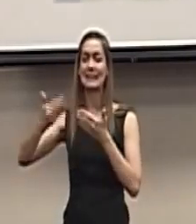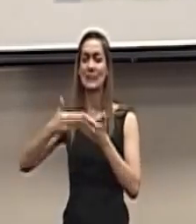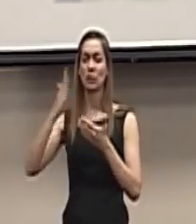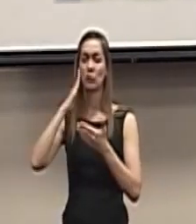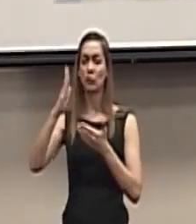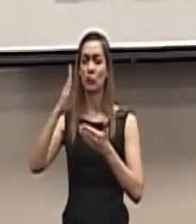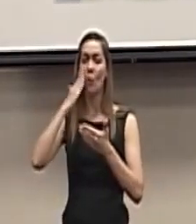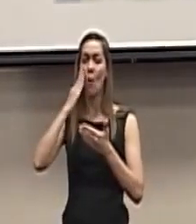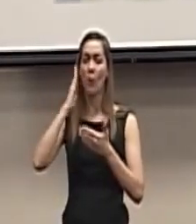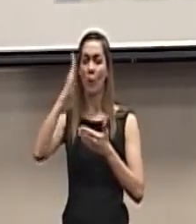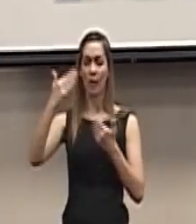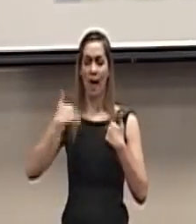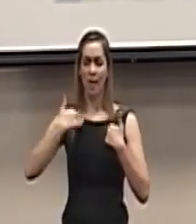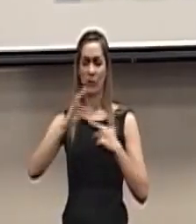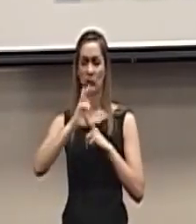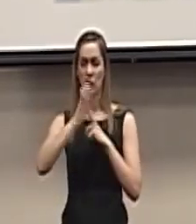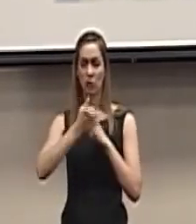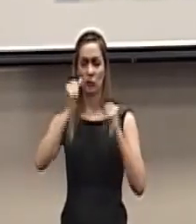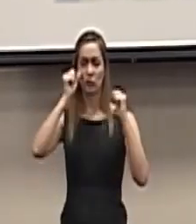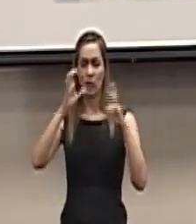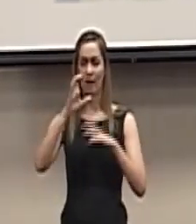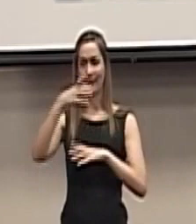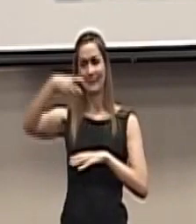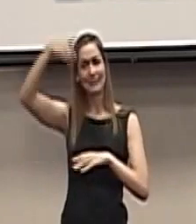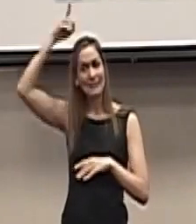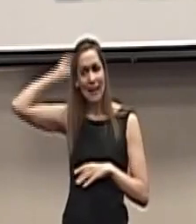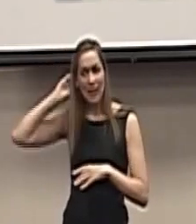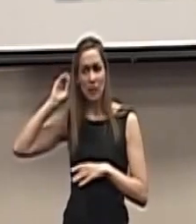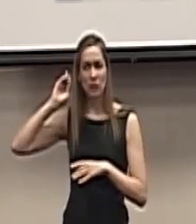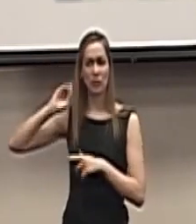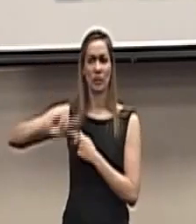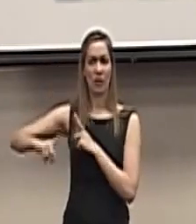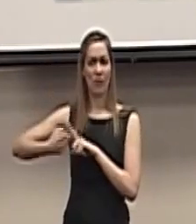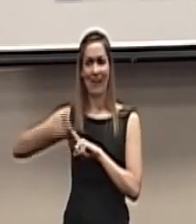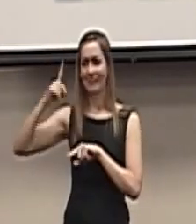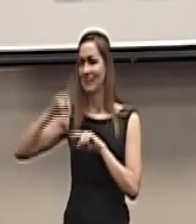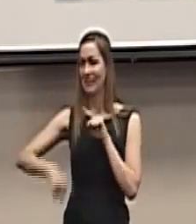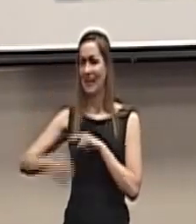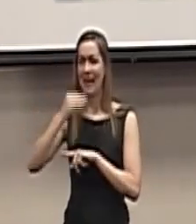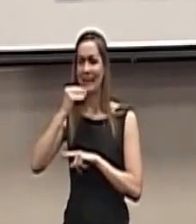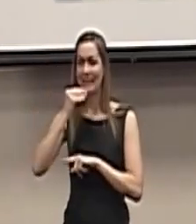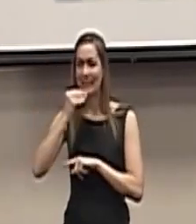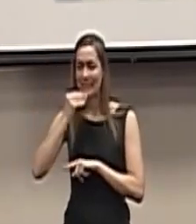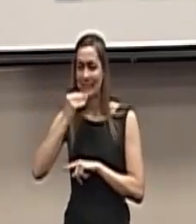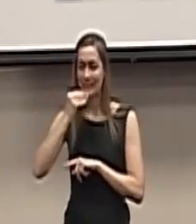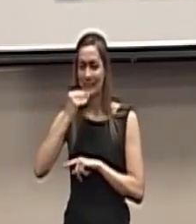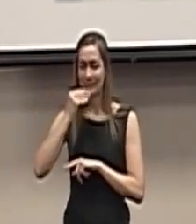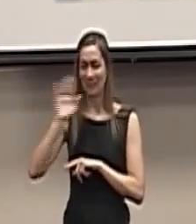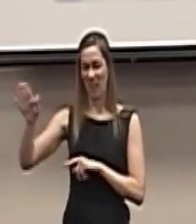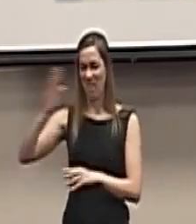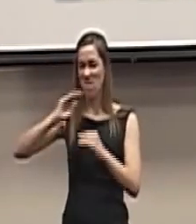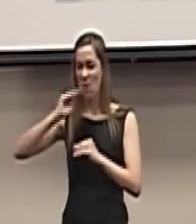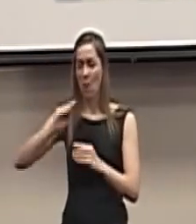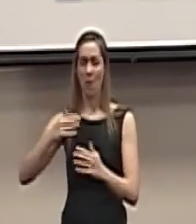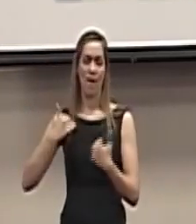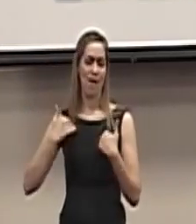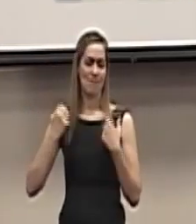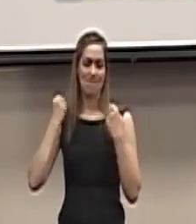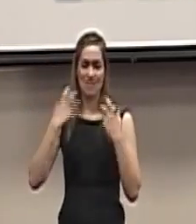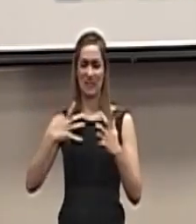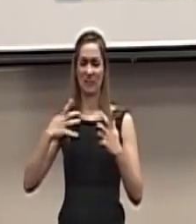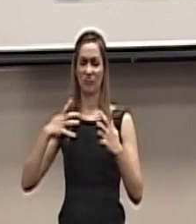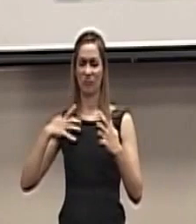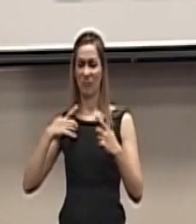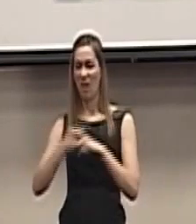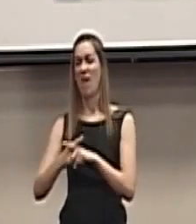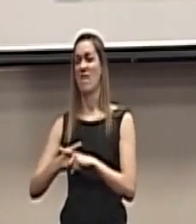there, Daniel and those guys, they're not going to be able to eat the food. And they're going to have to deal with a lot of battles and a lot of conflicts, and you guys know